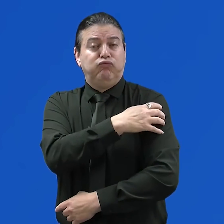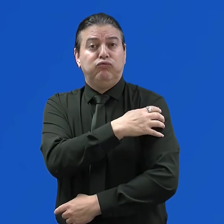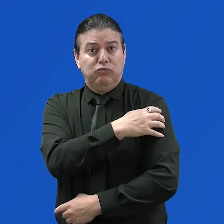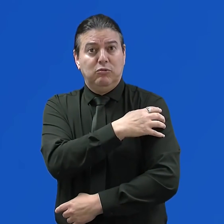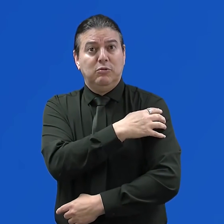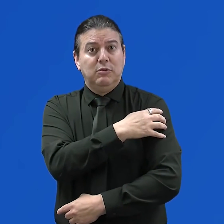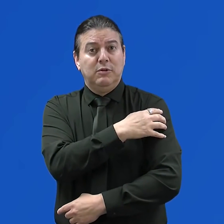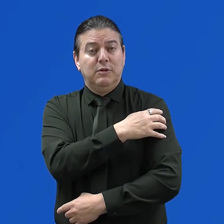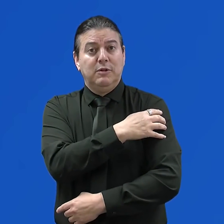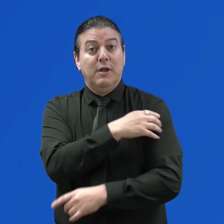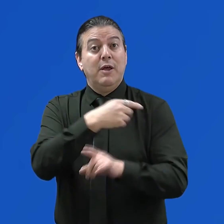injection site,